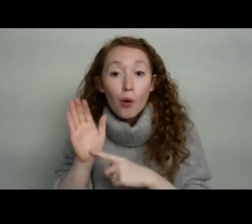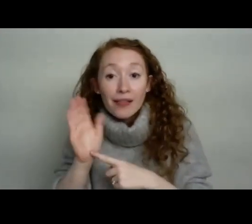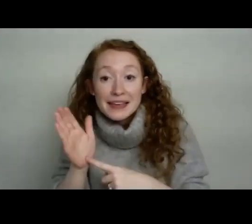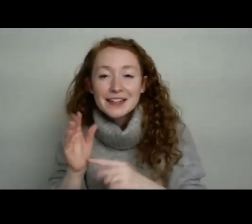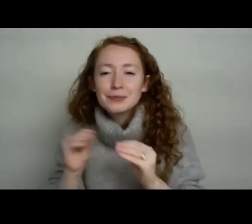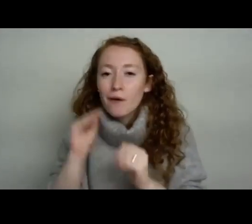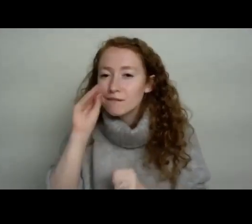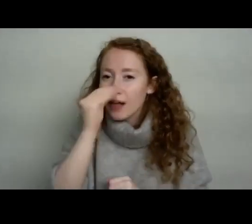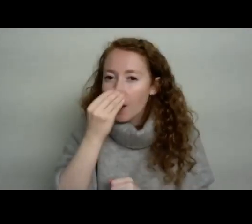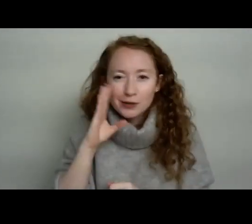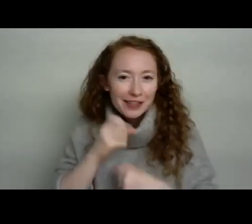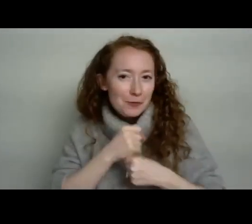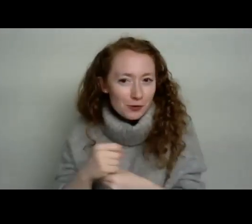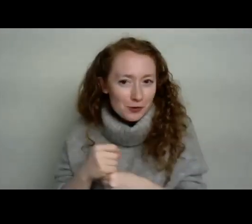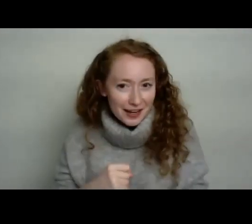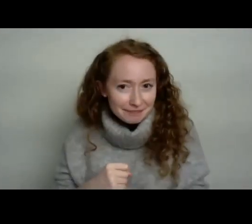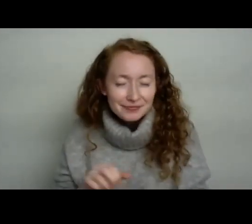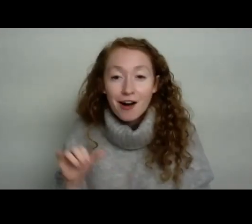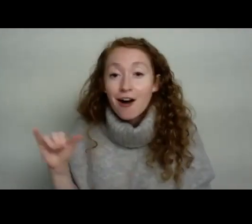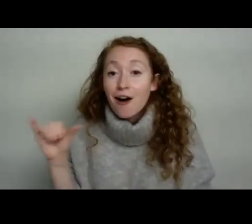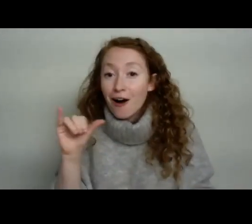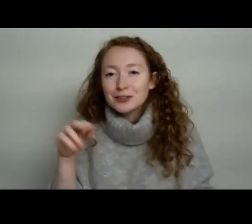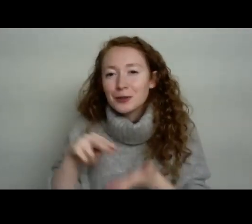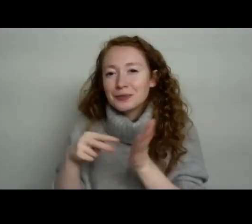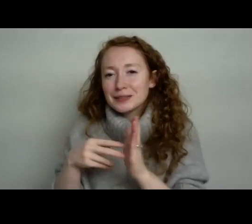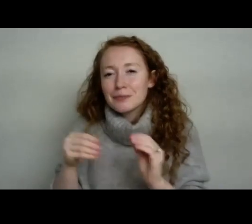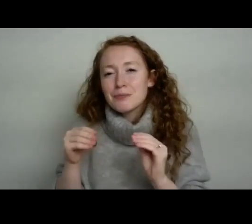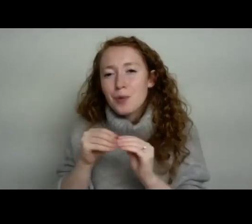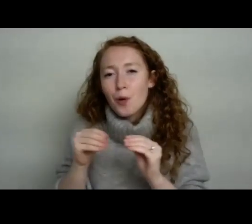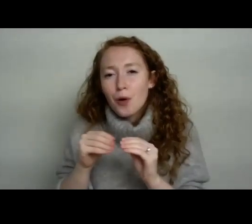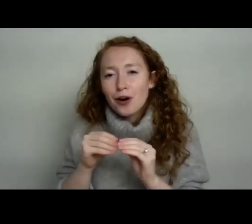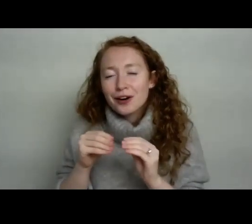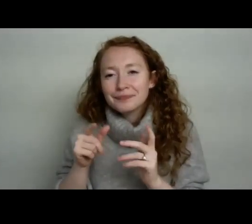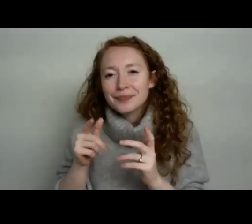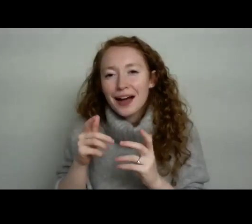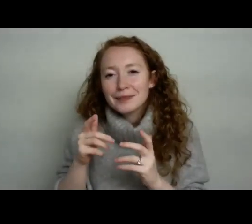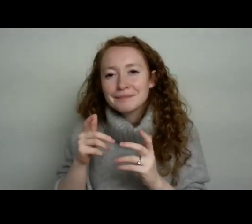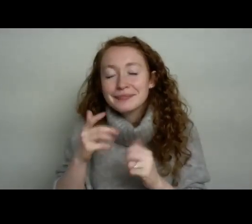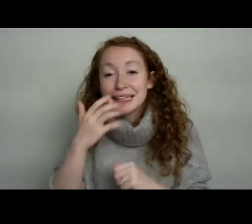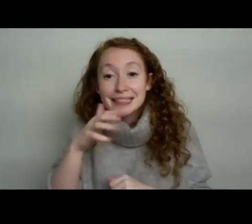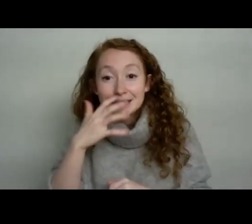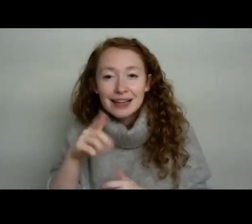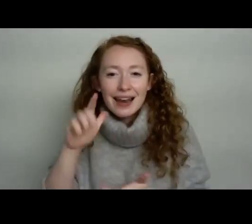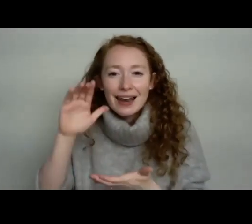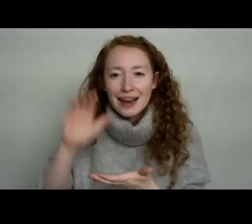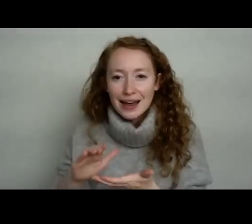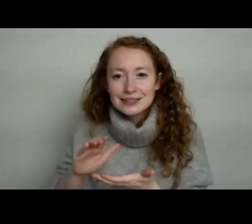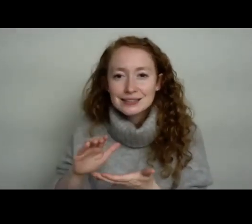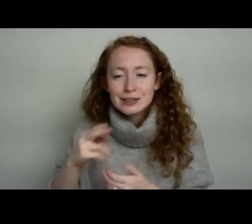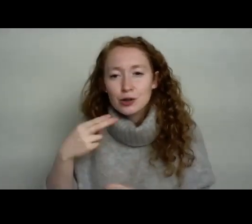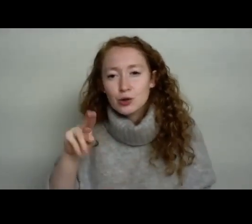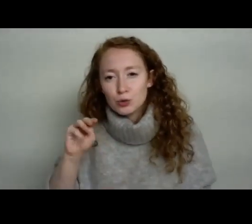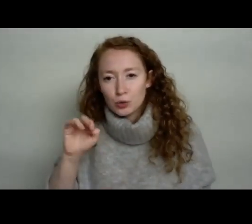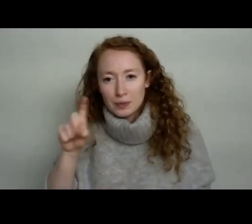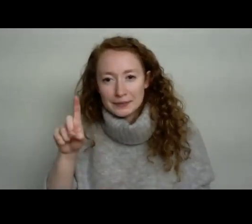flowers. But that also means, right, more airflow, or not airflow, but less humidity because there's more sun, more of the